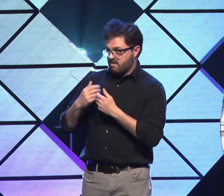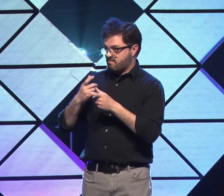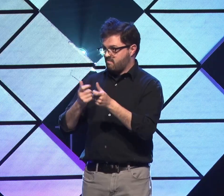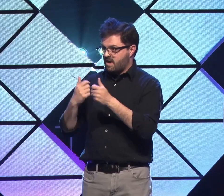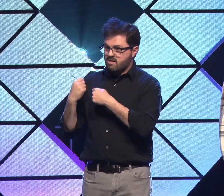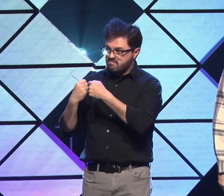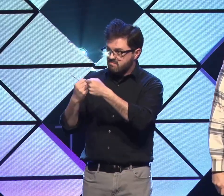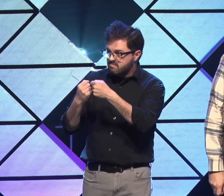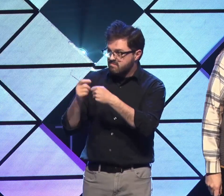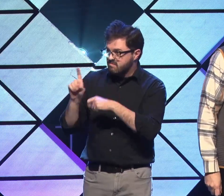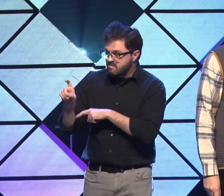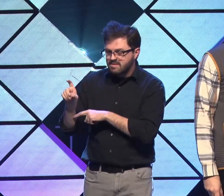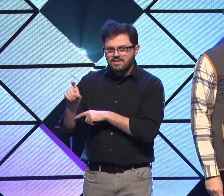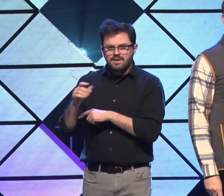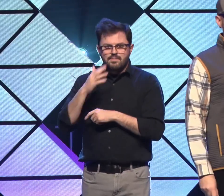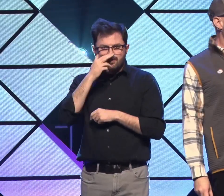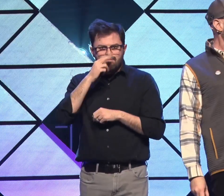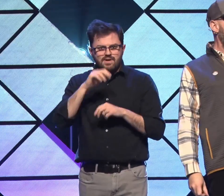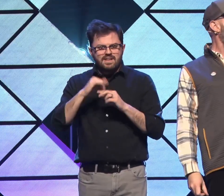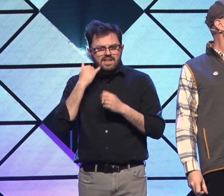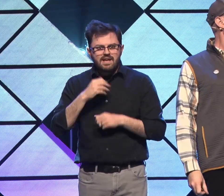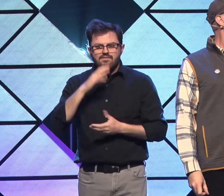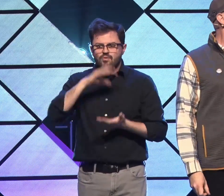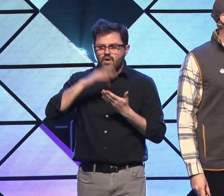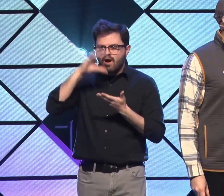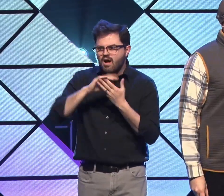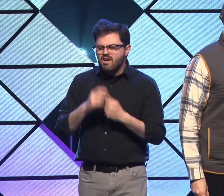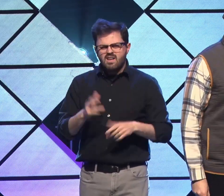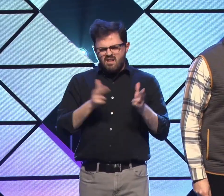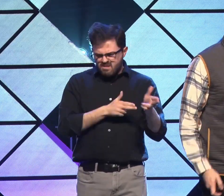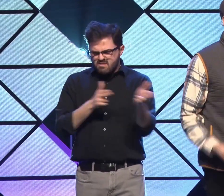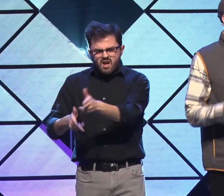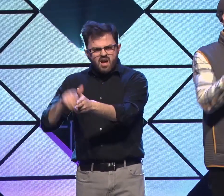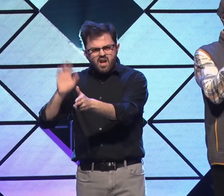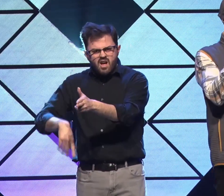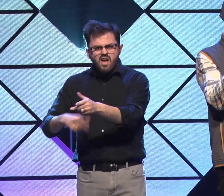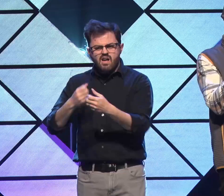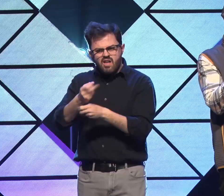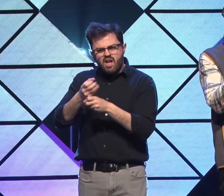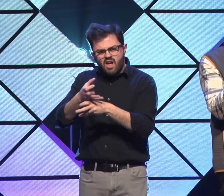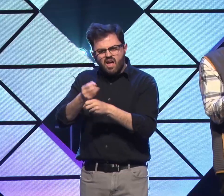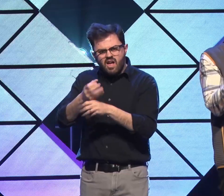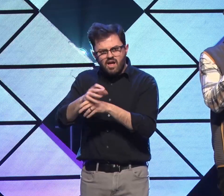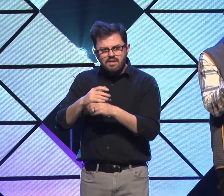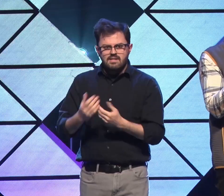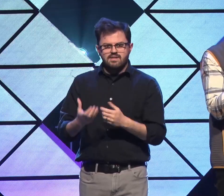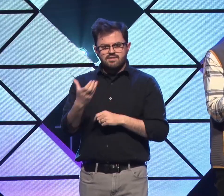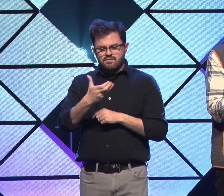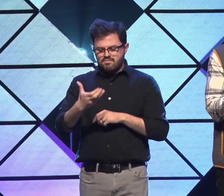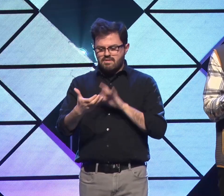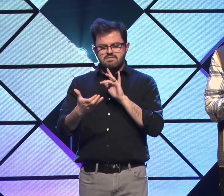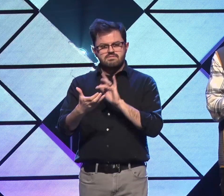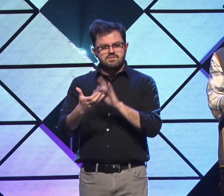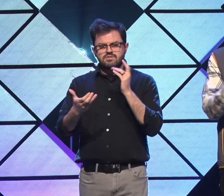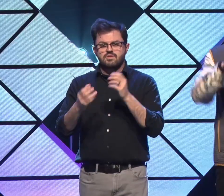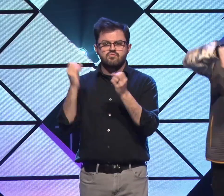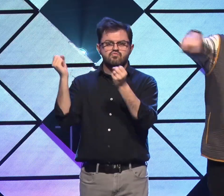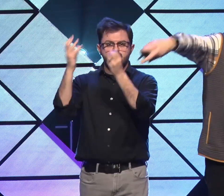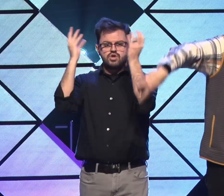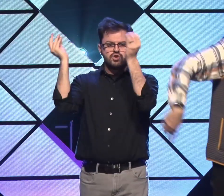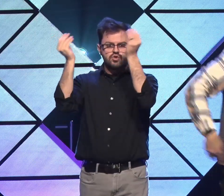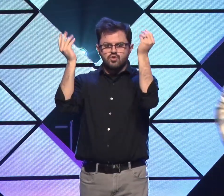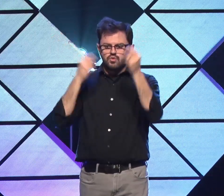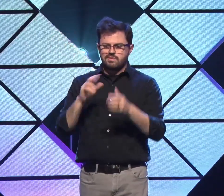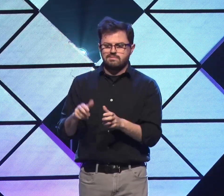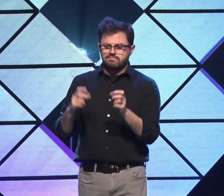that would be funny though, if you could, right? If your spouse was like, pull it over. They pull out their phone and like put on like a siren, and then they got